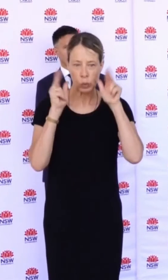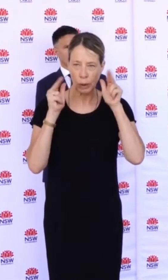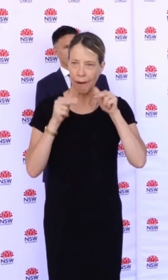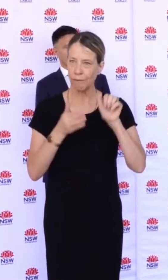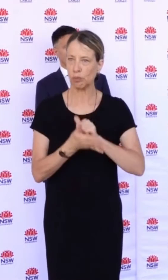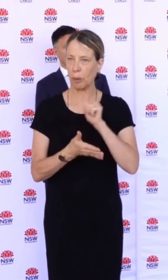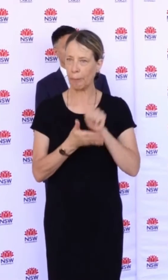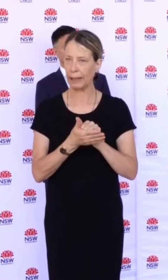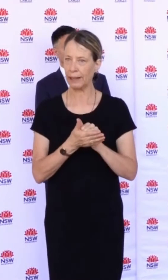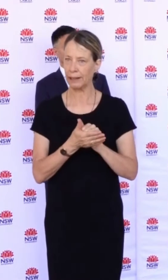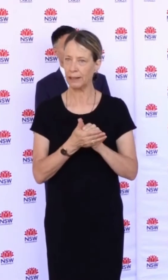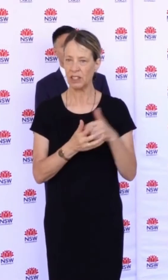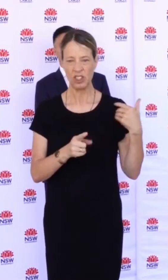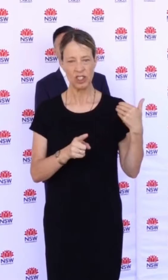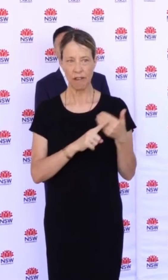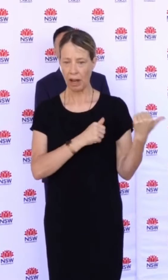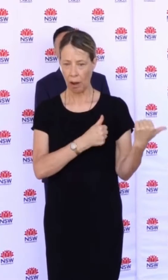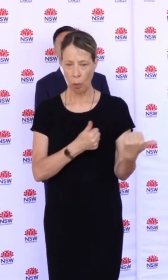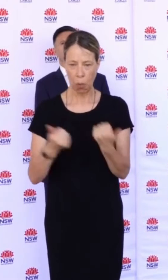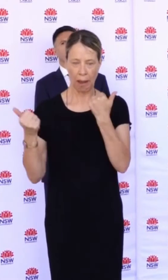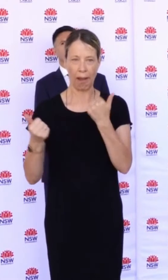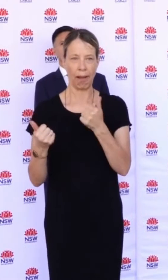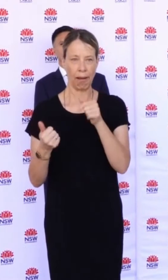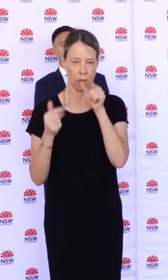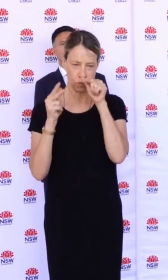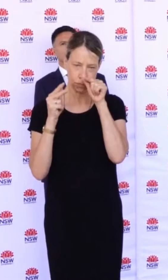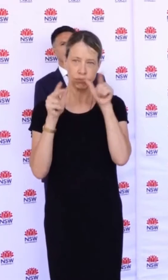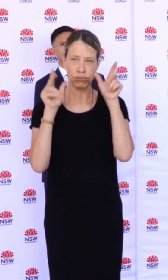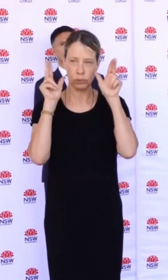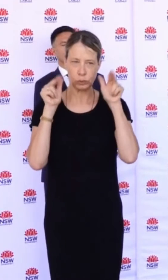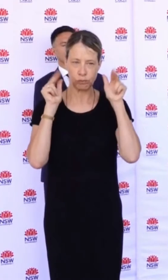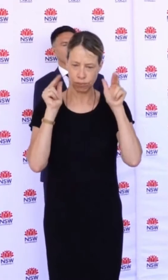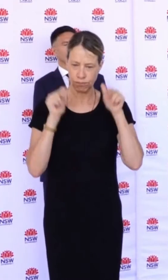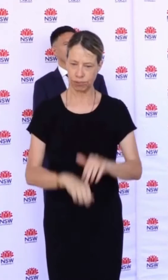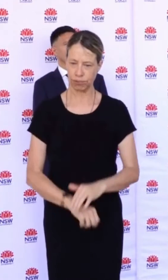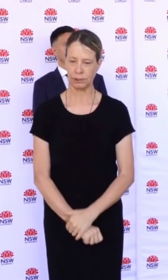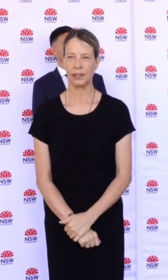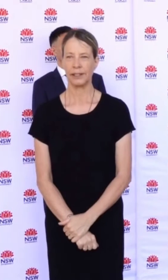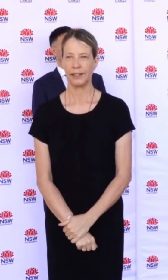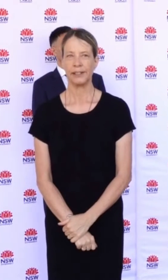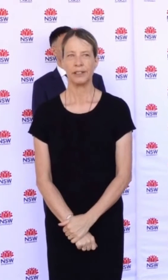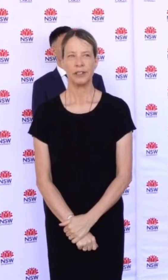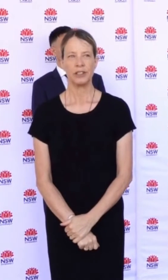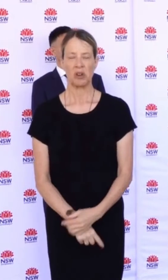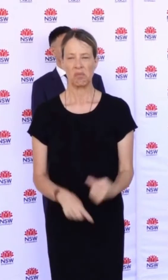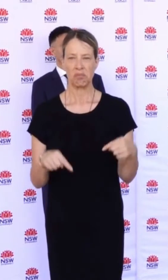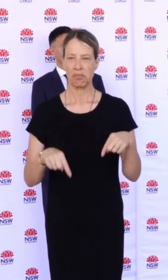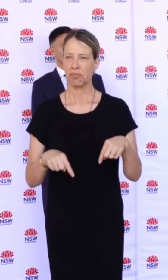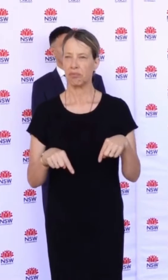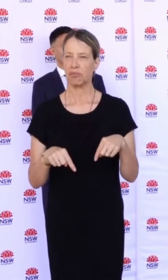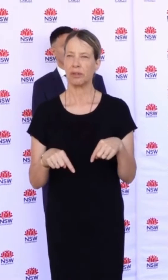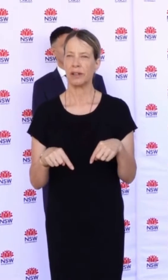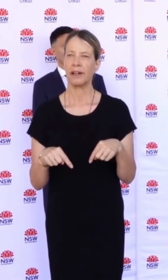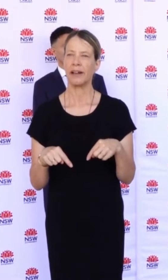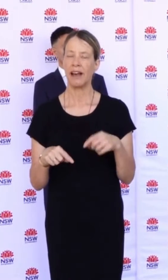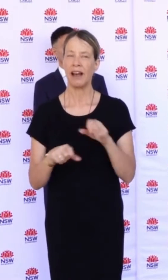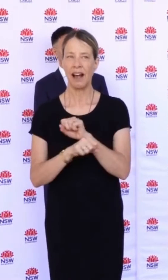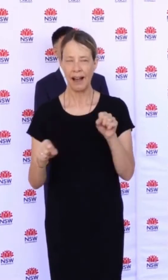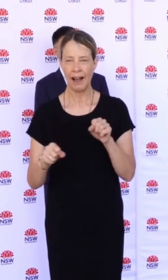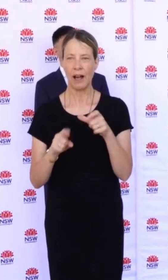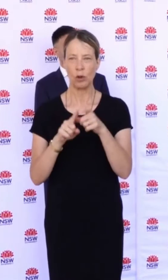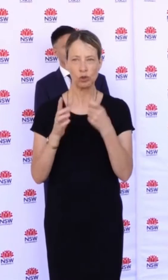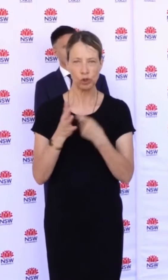worked very well. There's no doubt about it that our specialists, our medical specialists, our